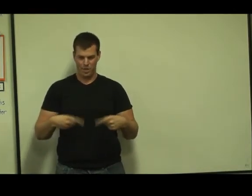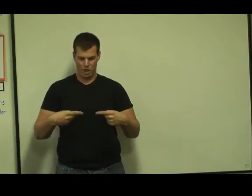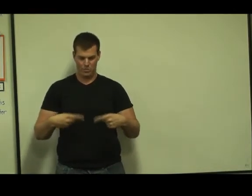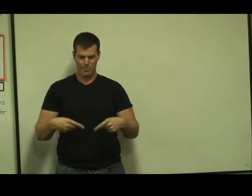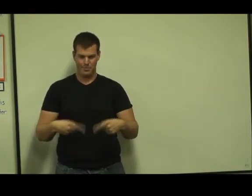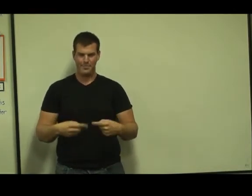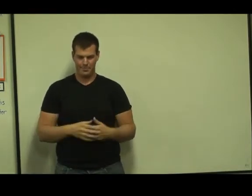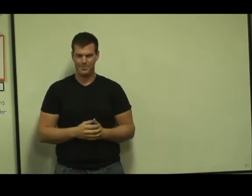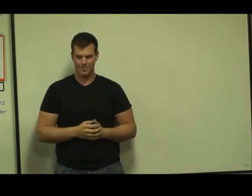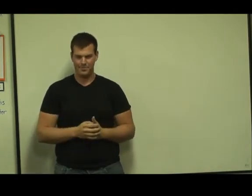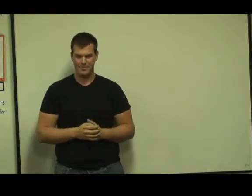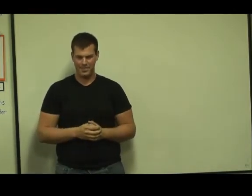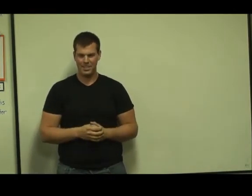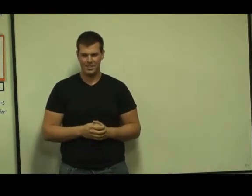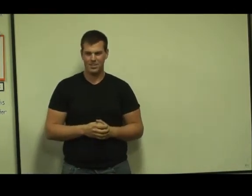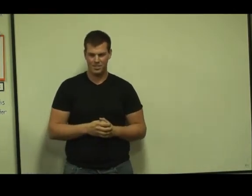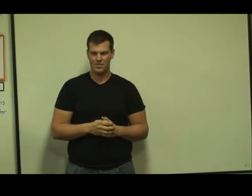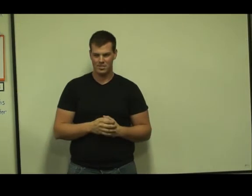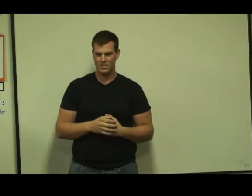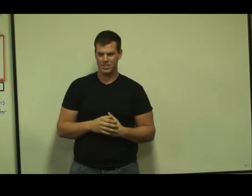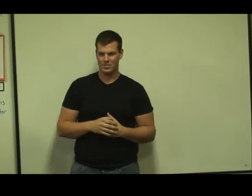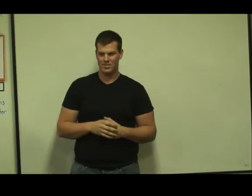Thank you. Yeah. Yeah, I've seen them like.